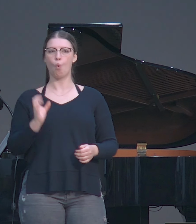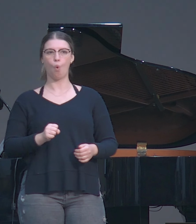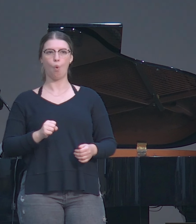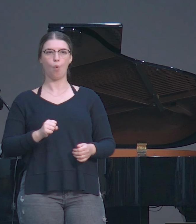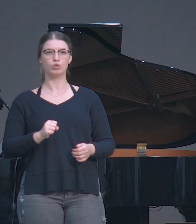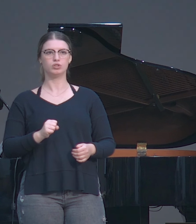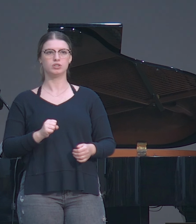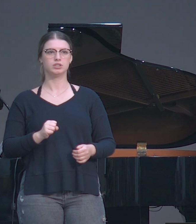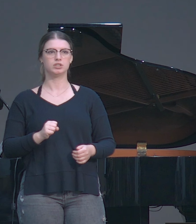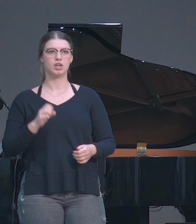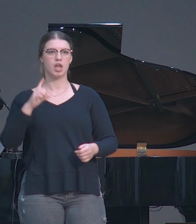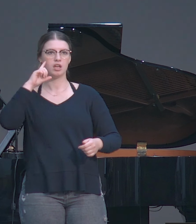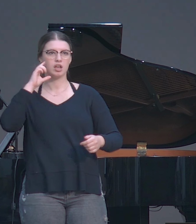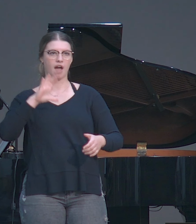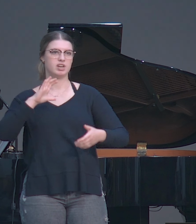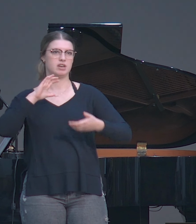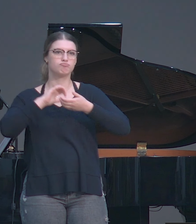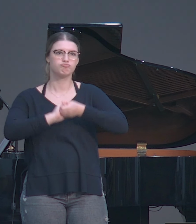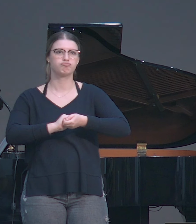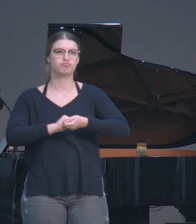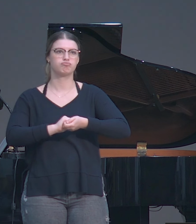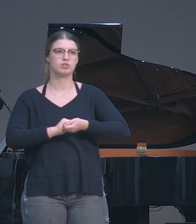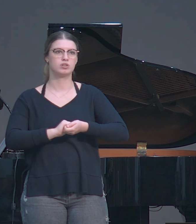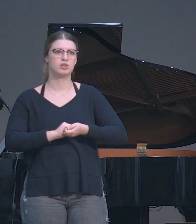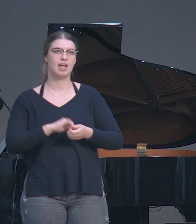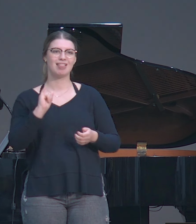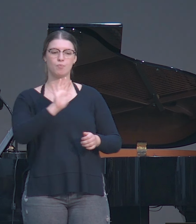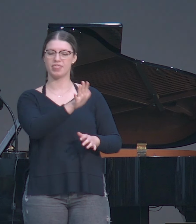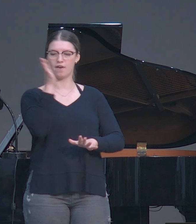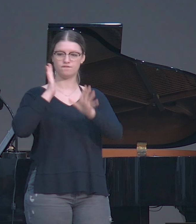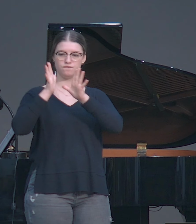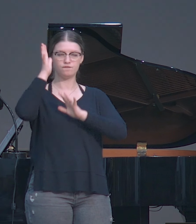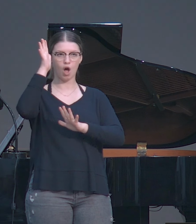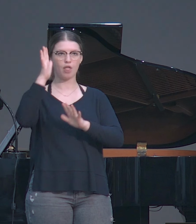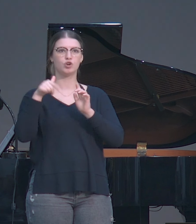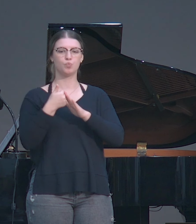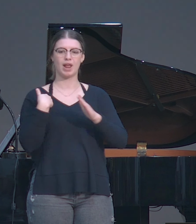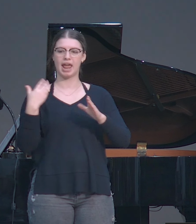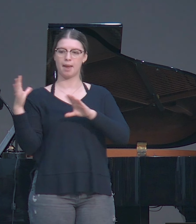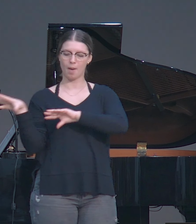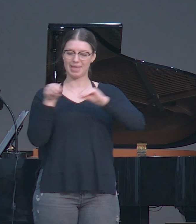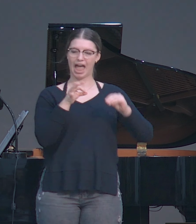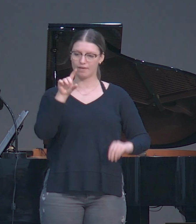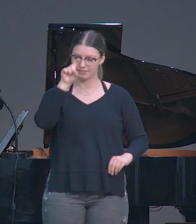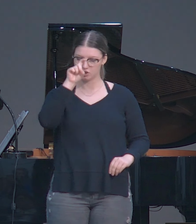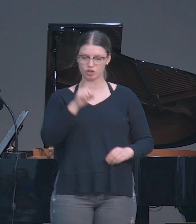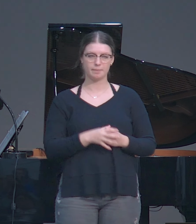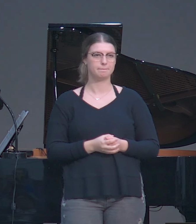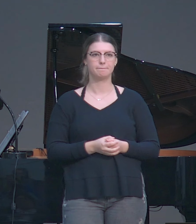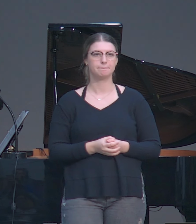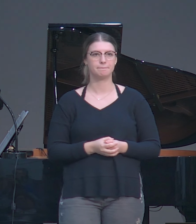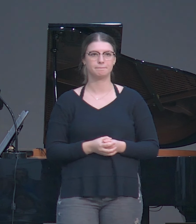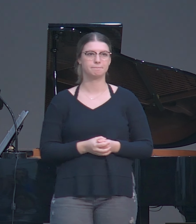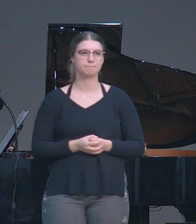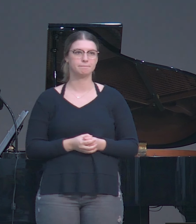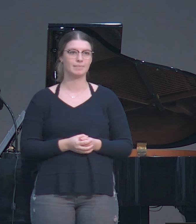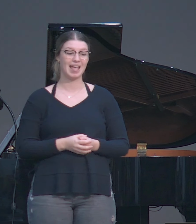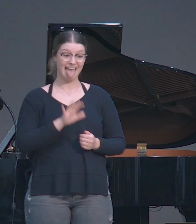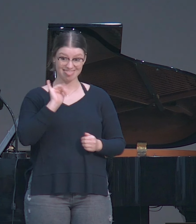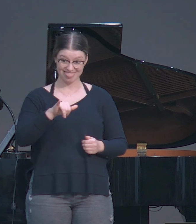their fathers on the day when I took them by the hand to bring them out of the land of Egypt. My covenant that